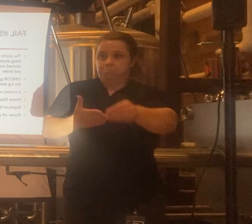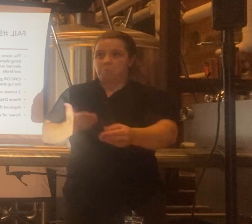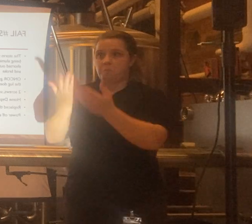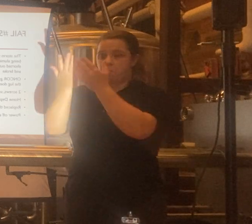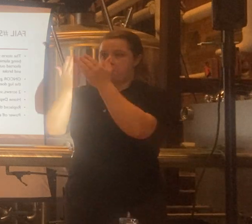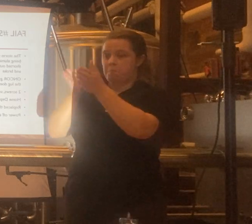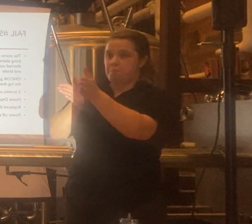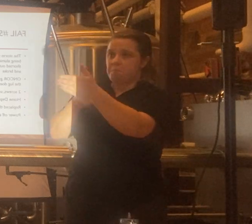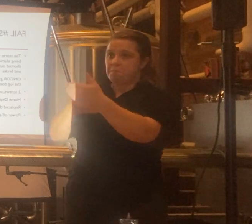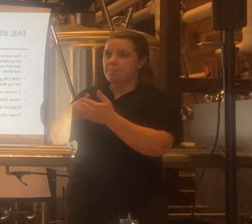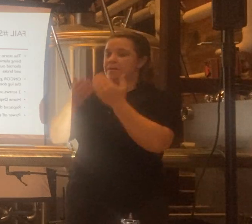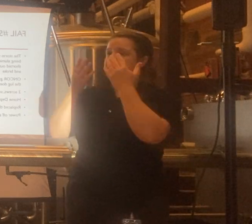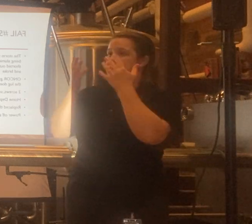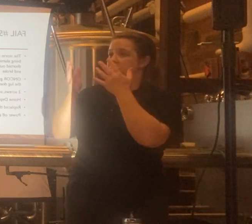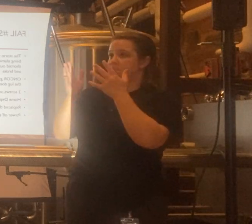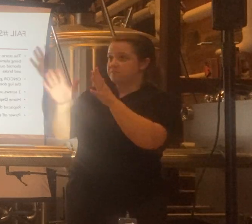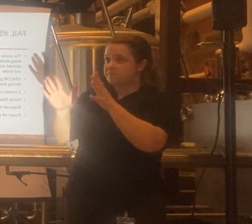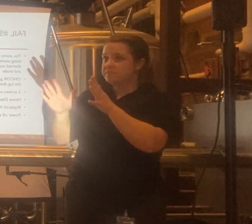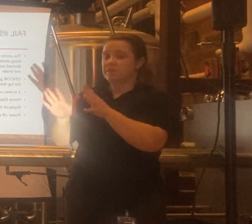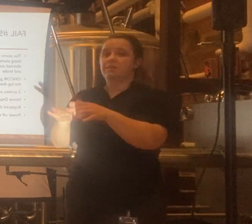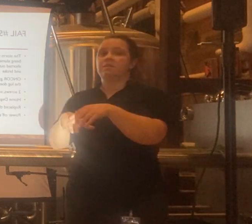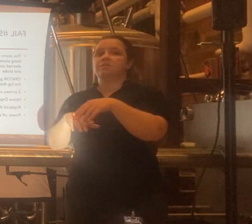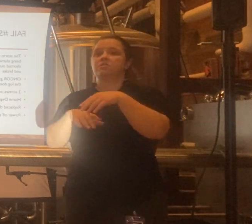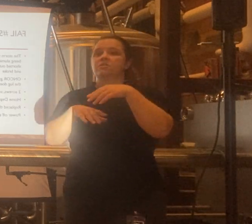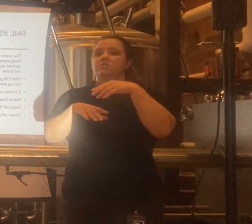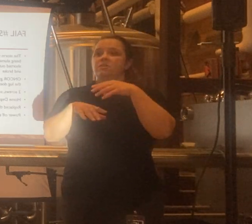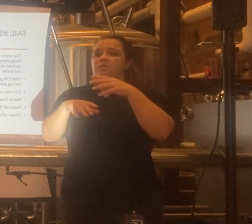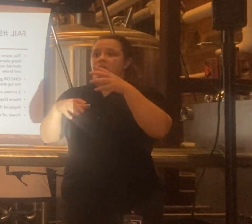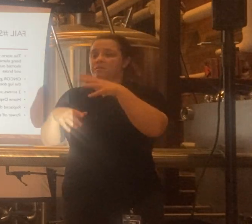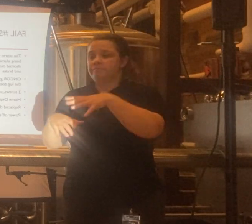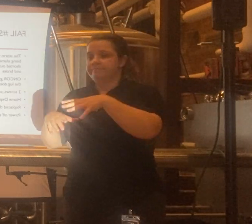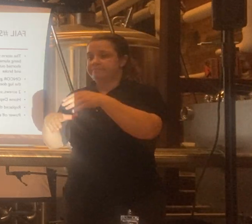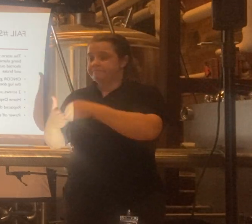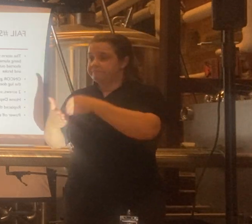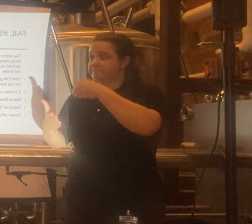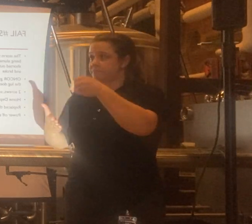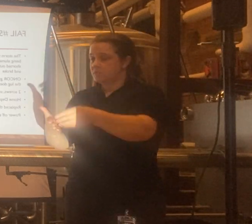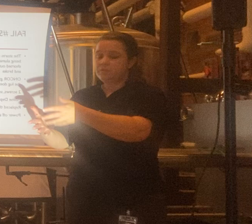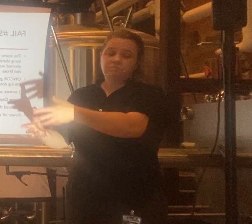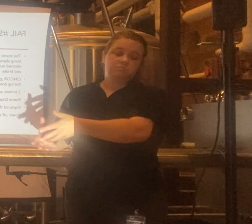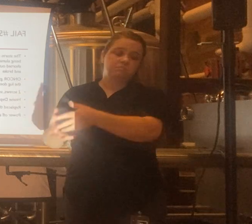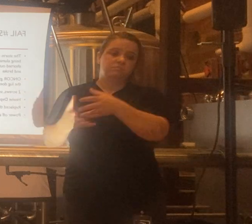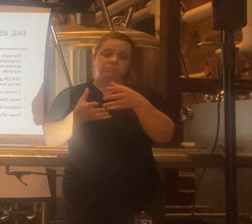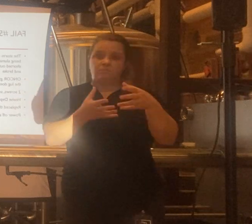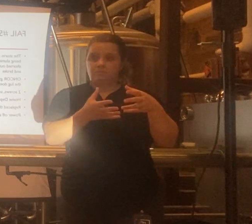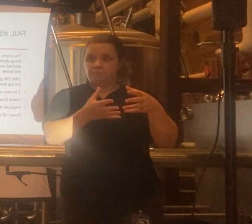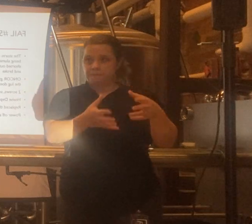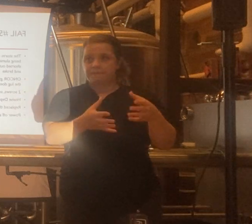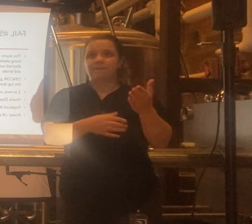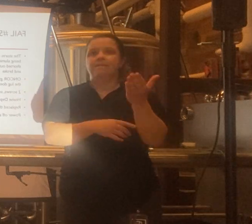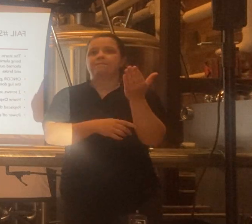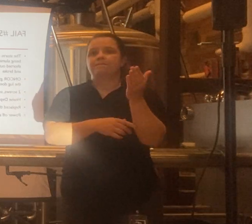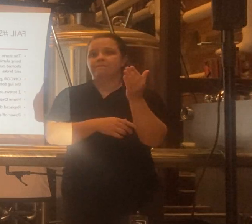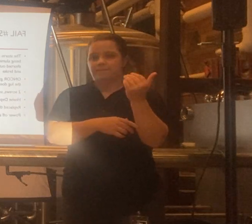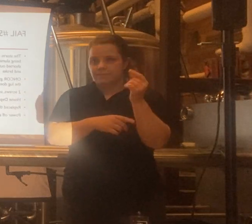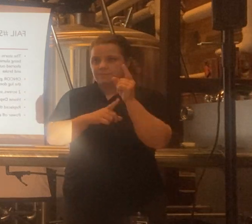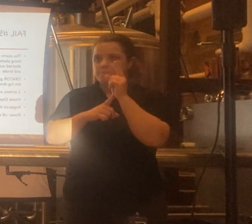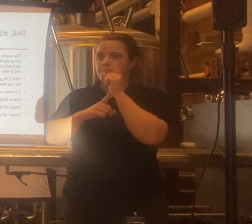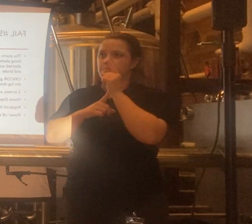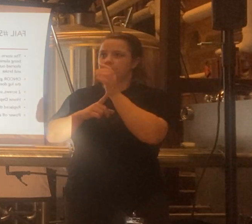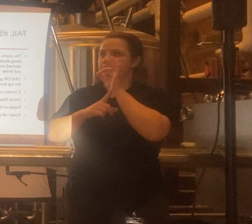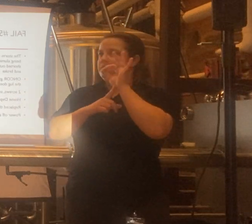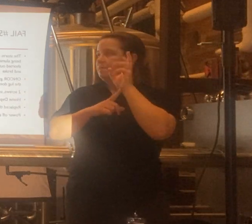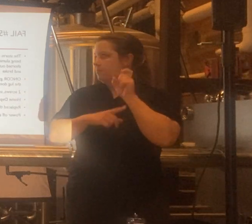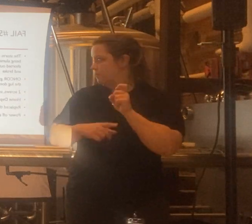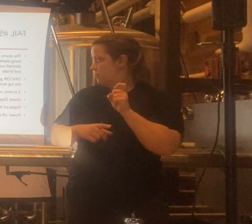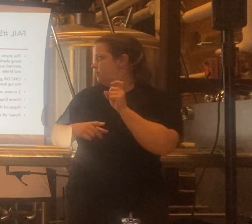I found the box in the Clean Home Depot, picked it up. The guy told me which models to look for. Real helpful guy. And that was a big